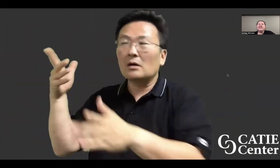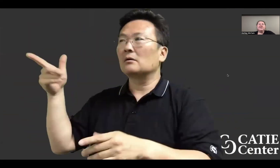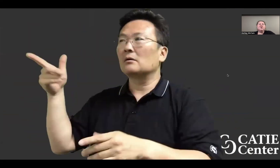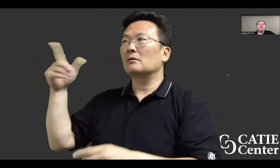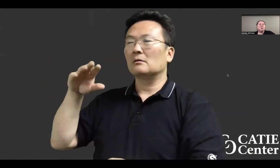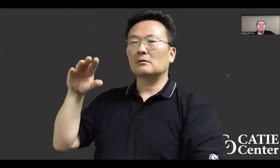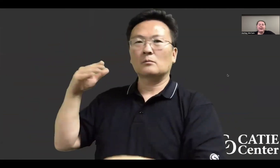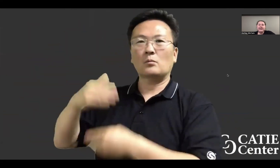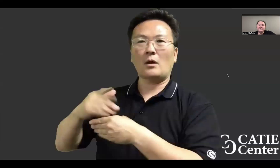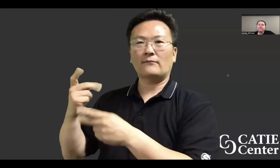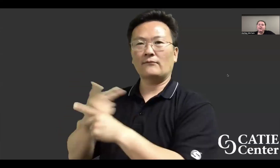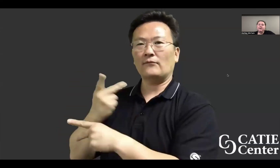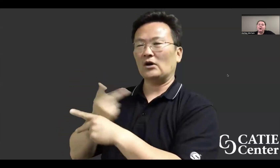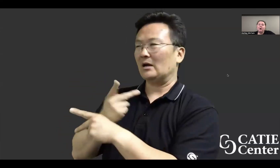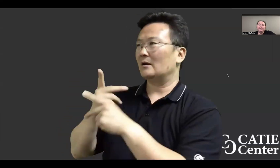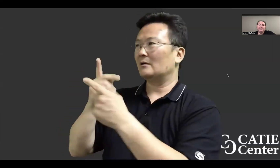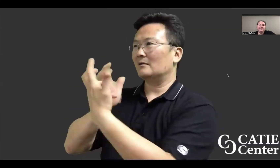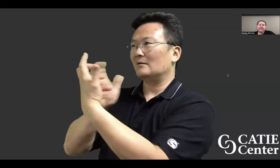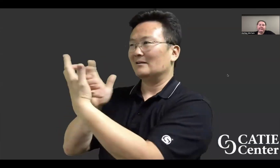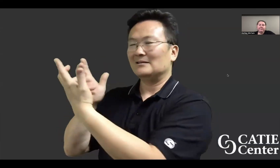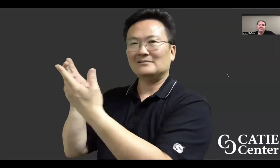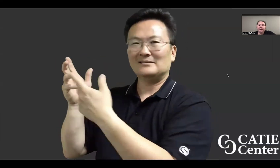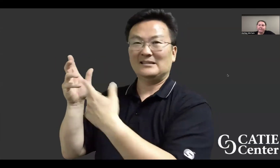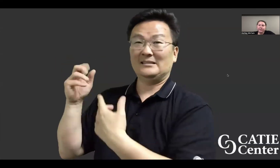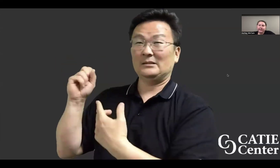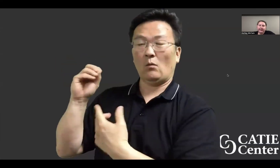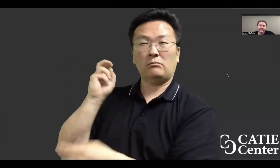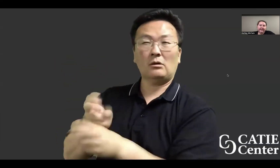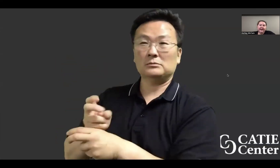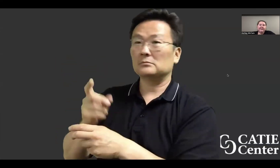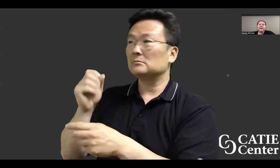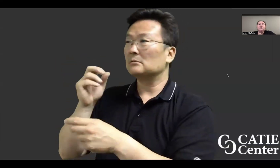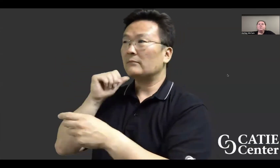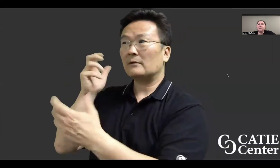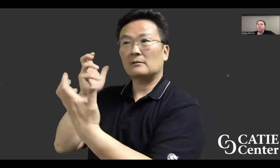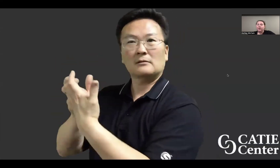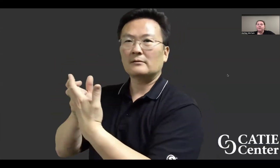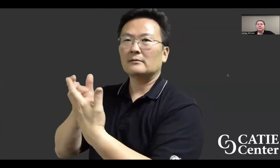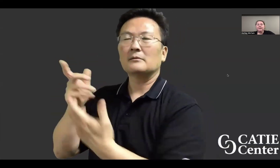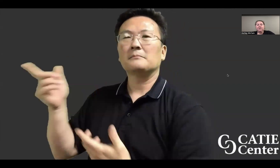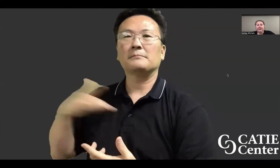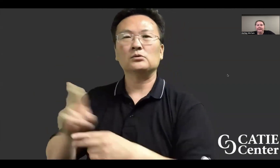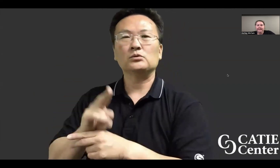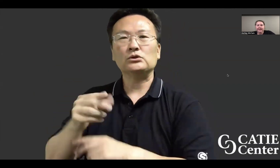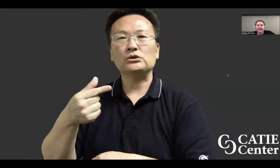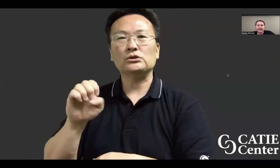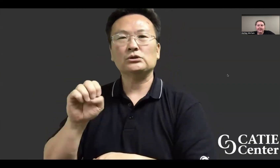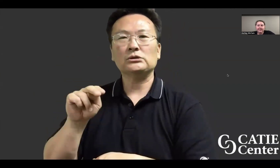are so many different operating systems available nowadays that you could pick one to fit your needs.